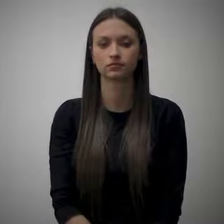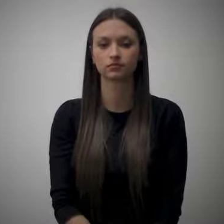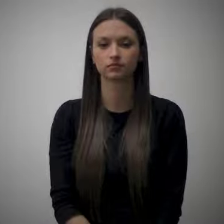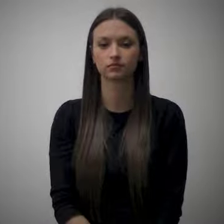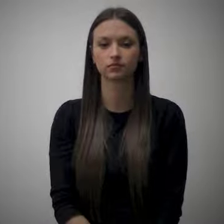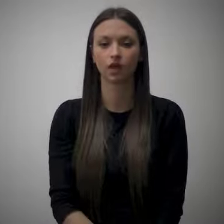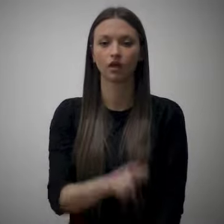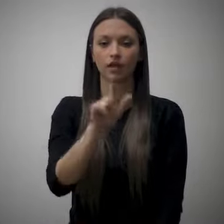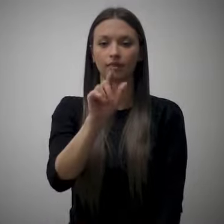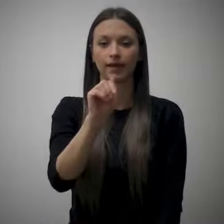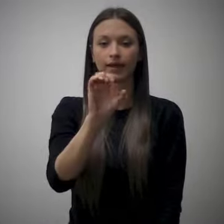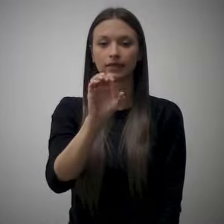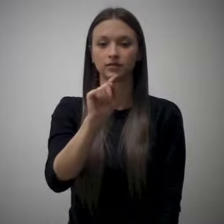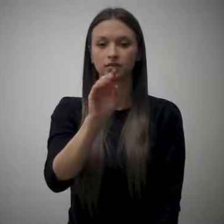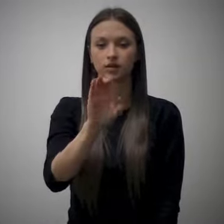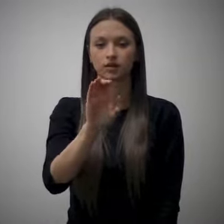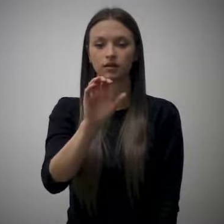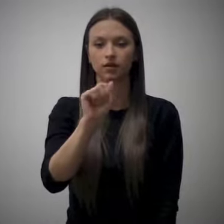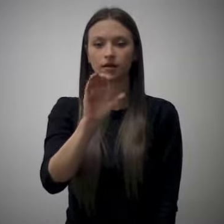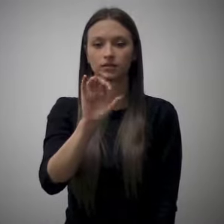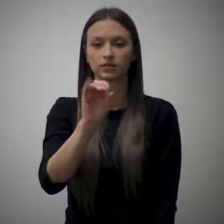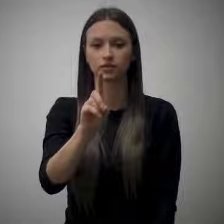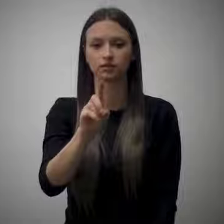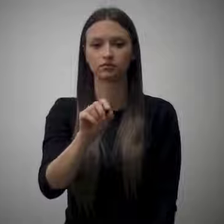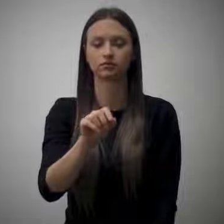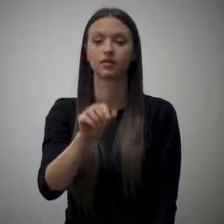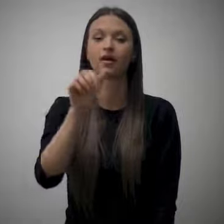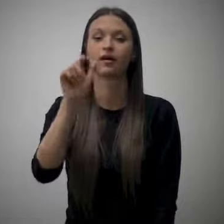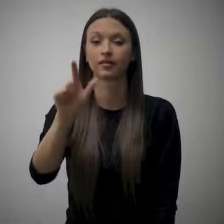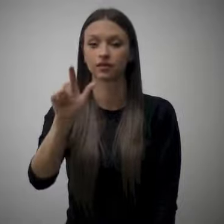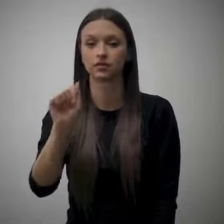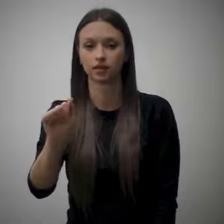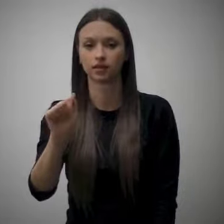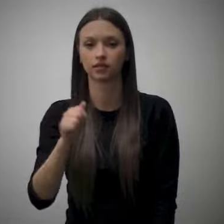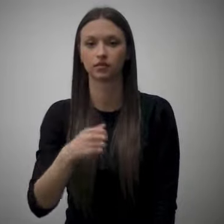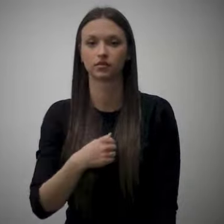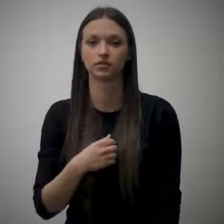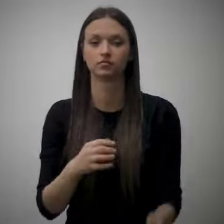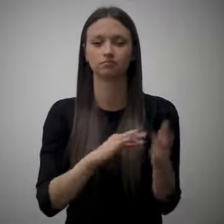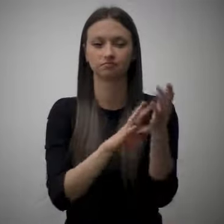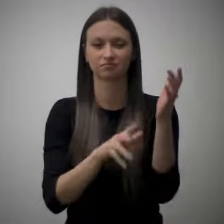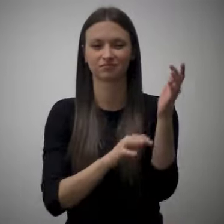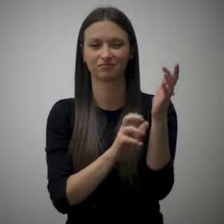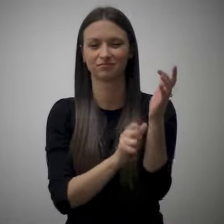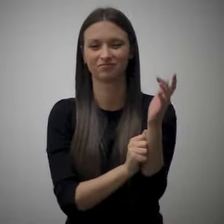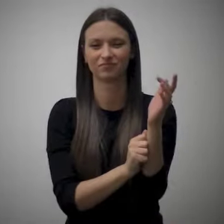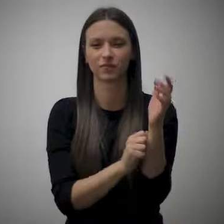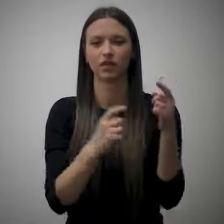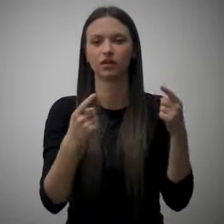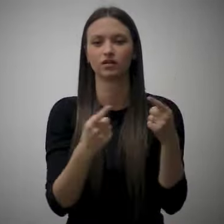Lactic acid builds up, irritating your tendons and ligaments, and causes them to